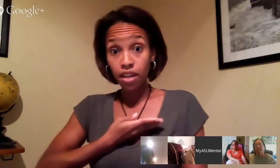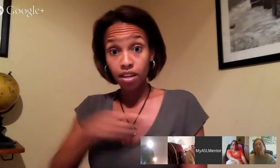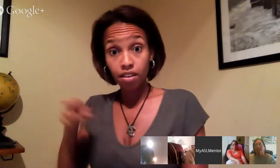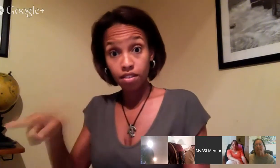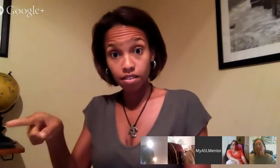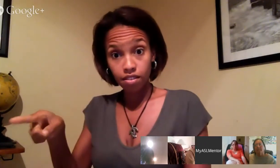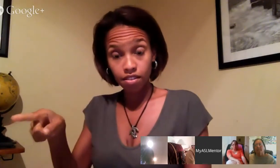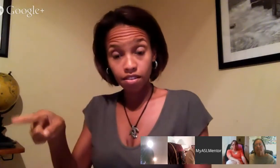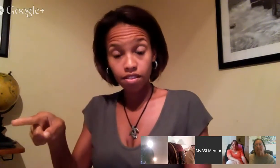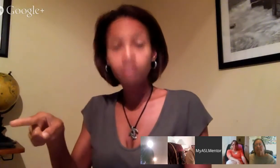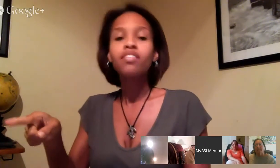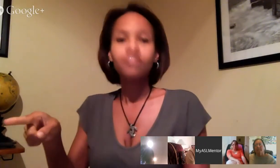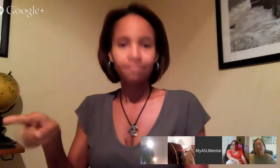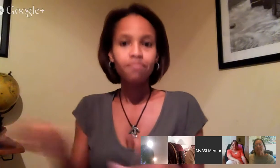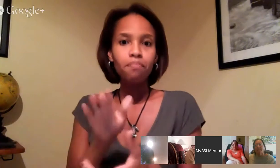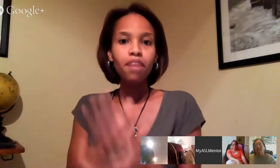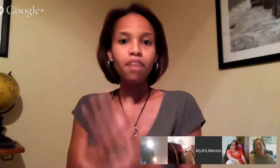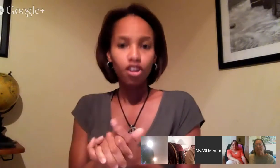topic,